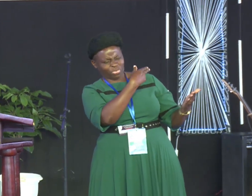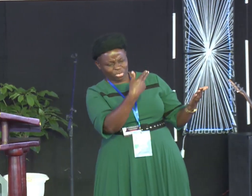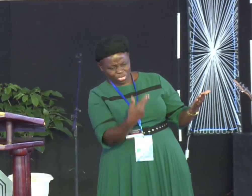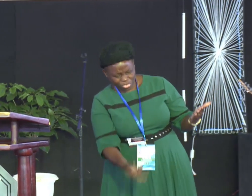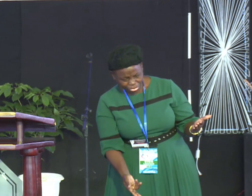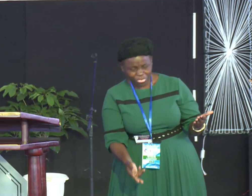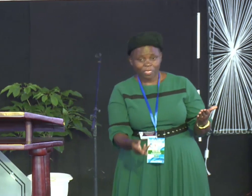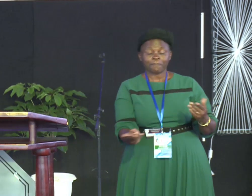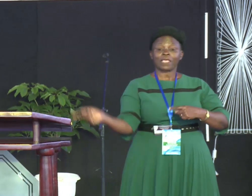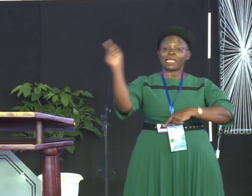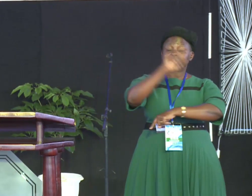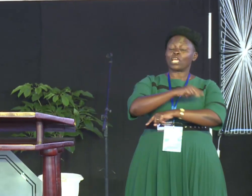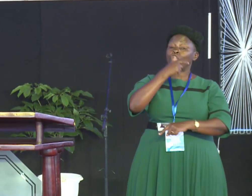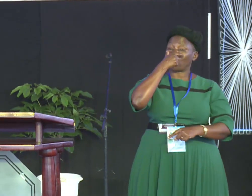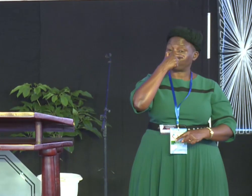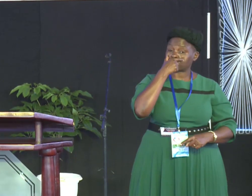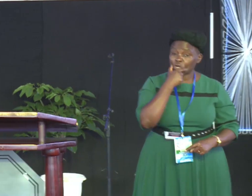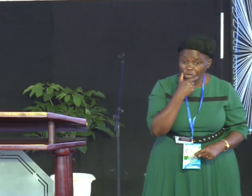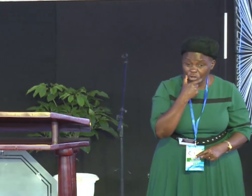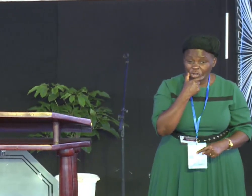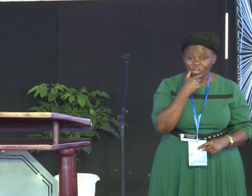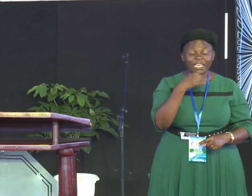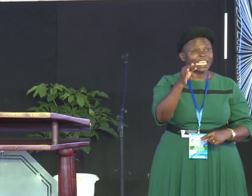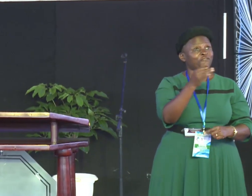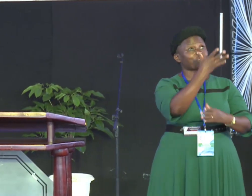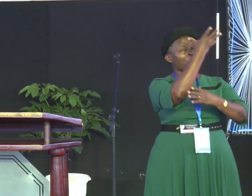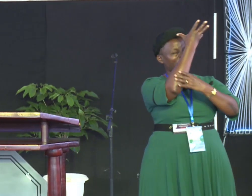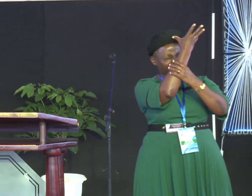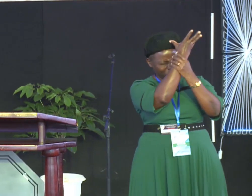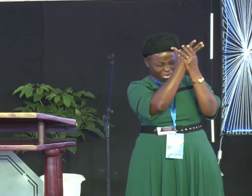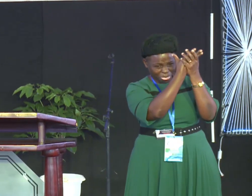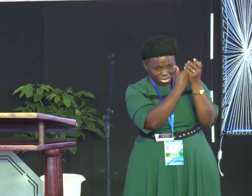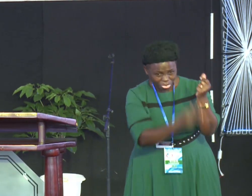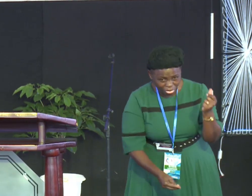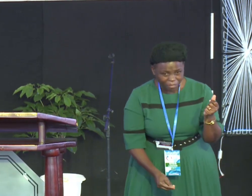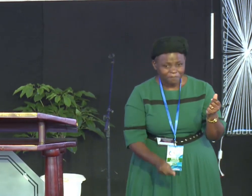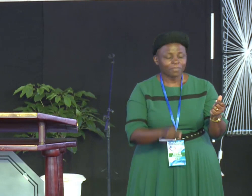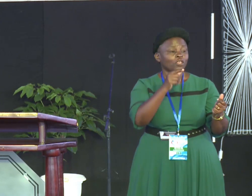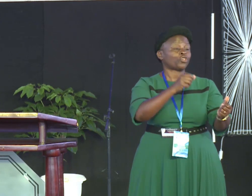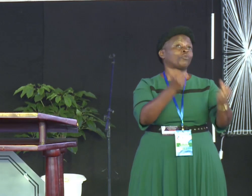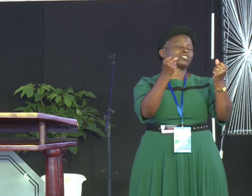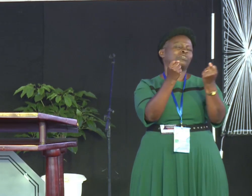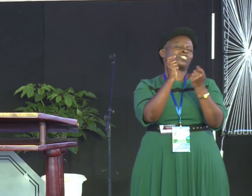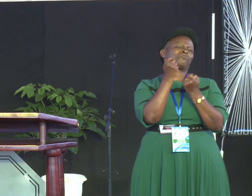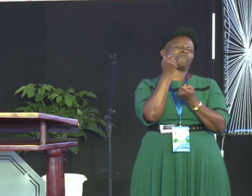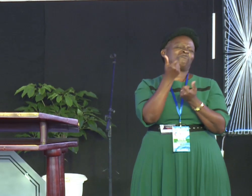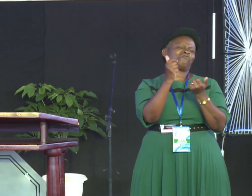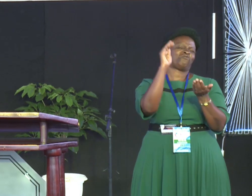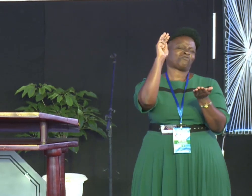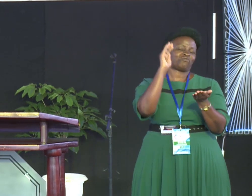on a bad day, if you faint on a bad day, and you faint on it, your strength